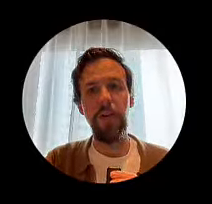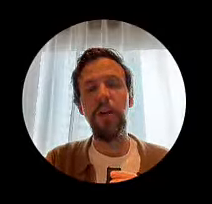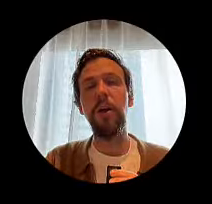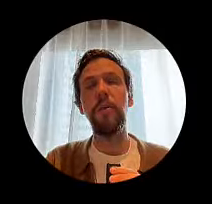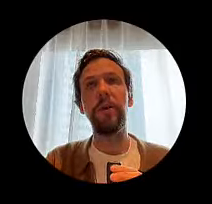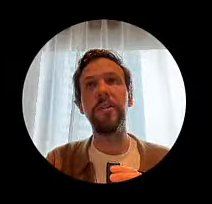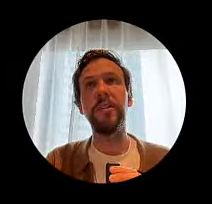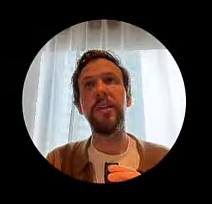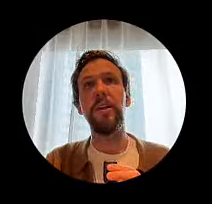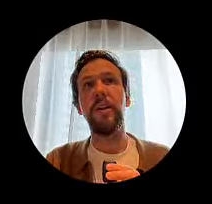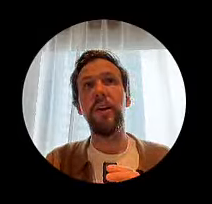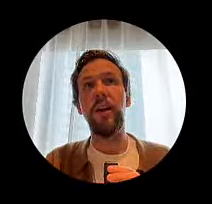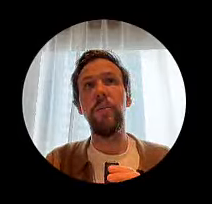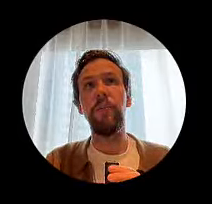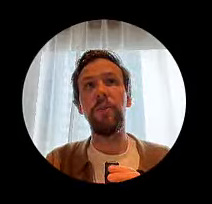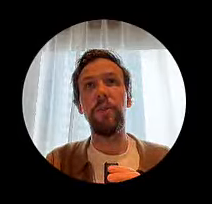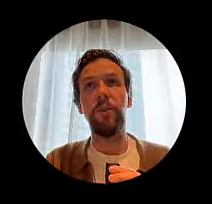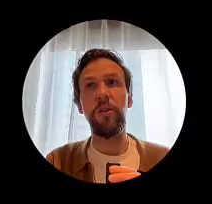myself. Because